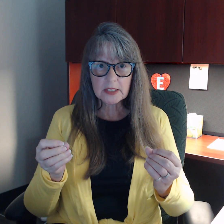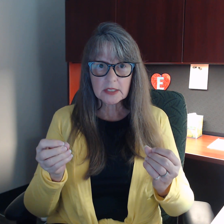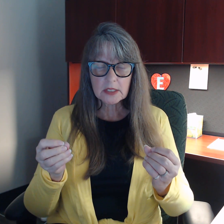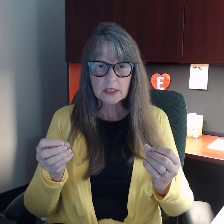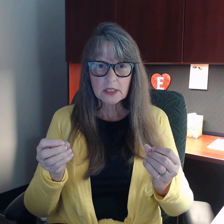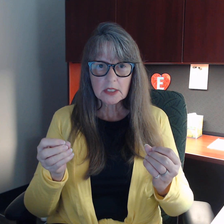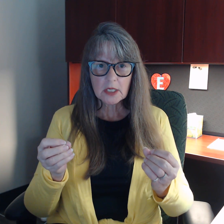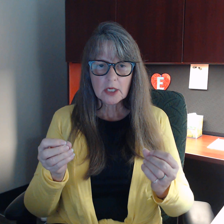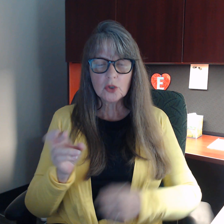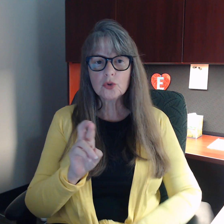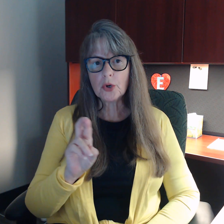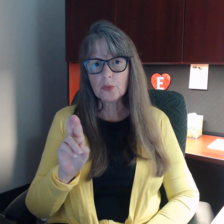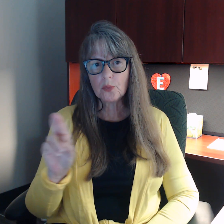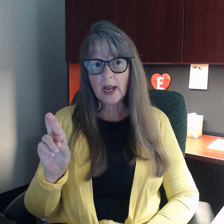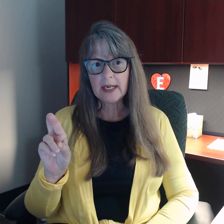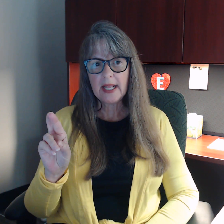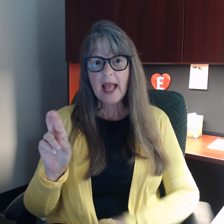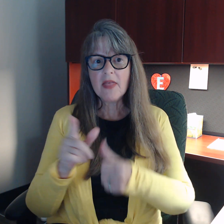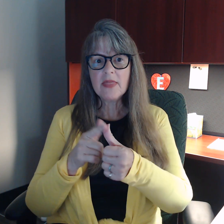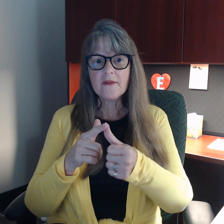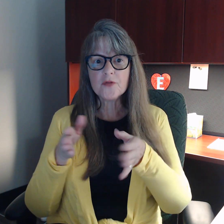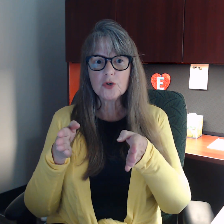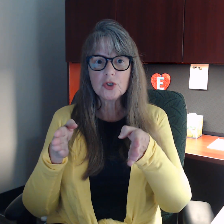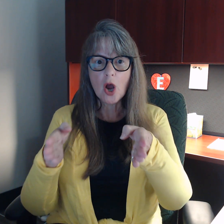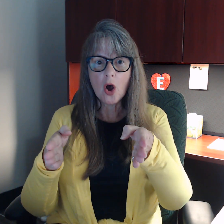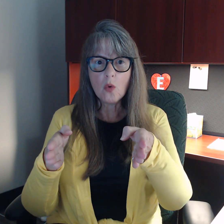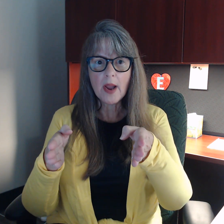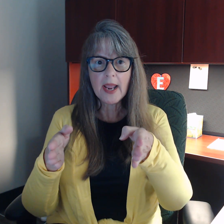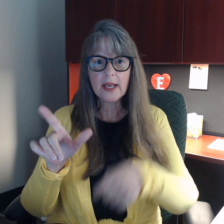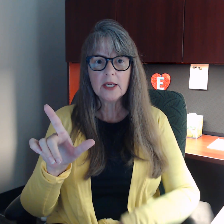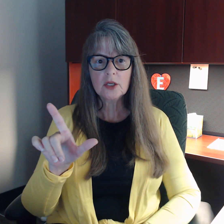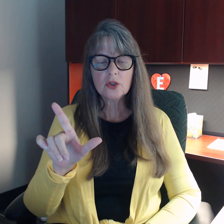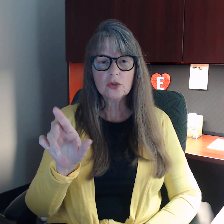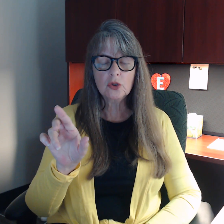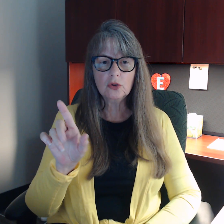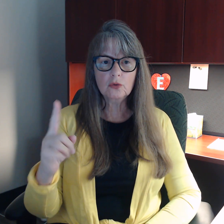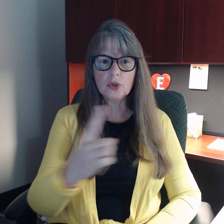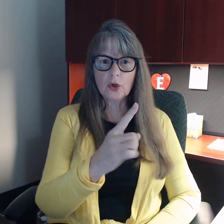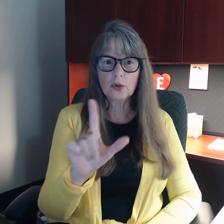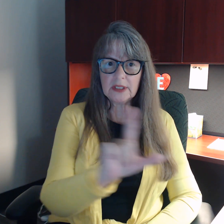office, you turn right. And then that first hallway, you turn